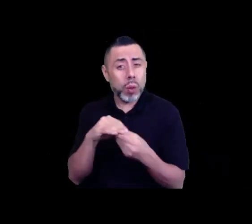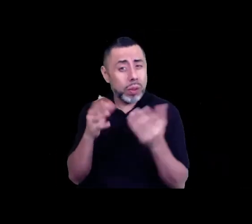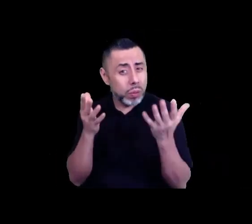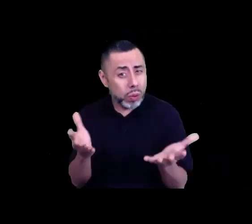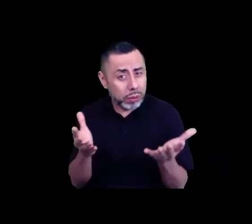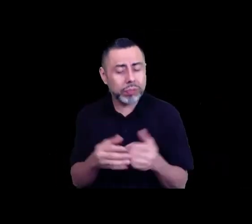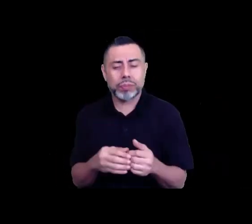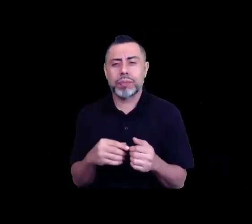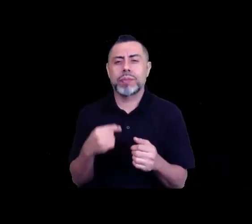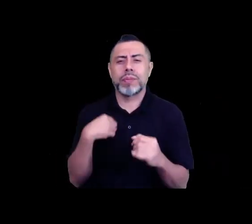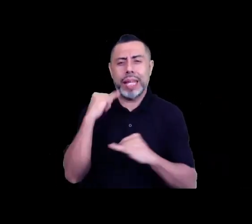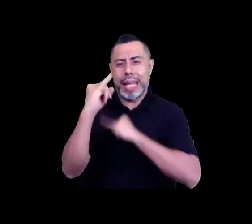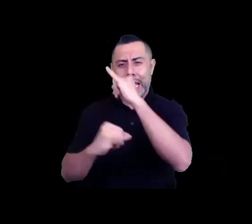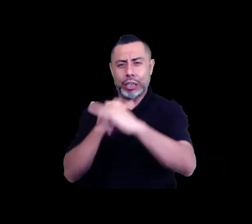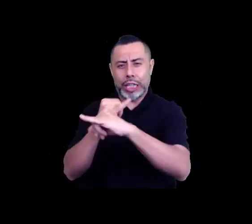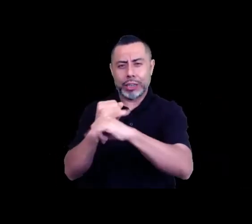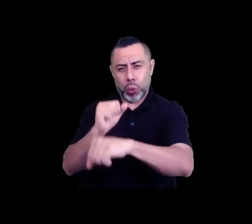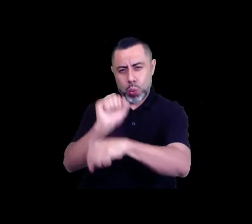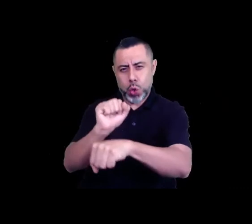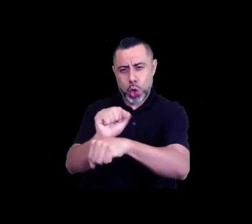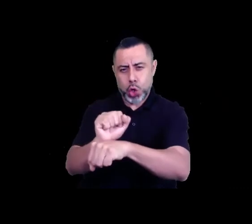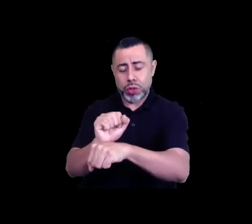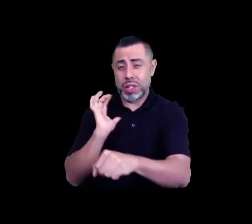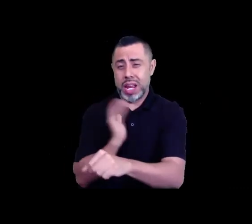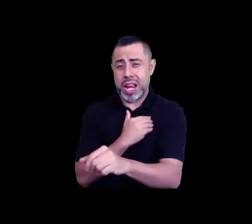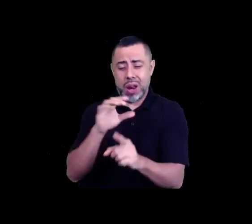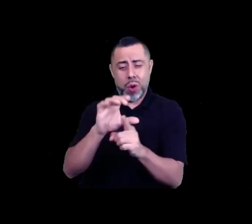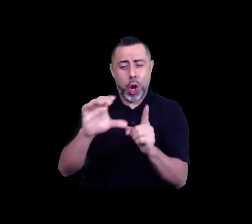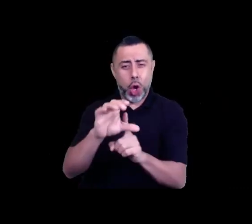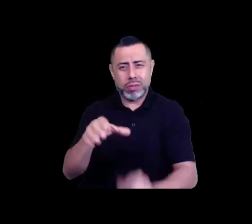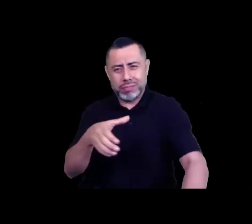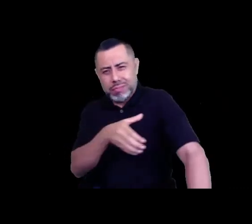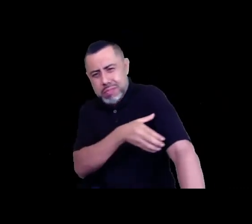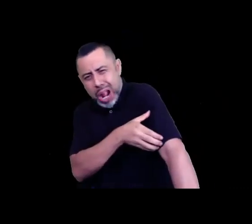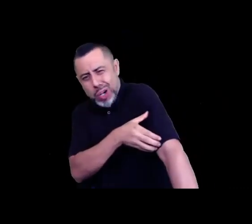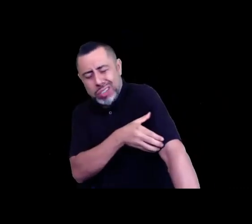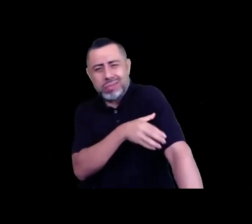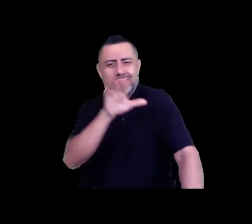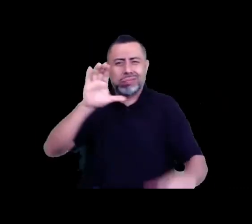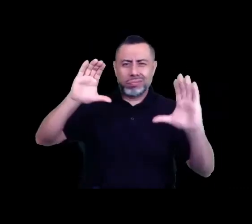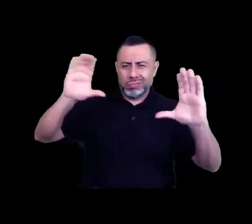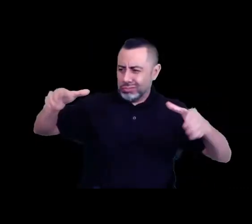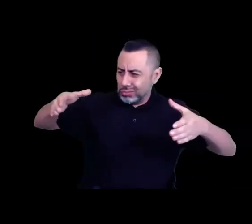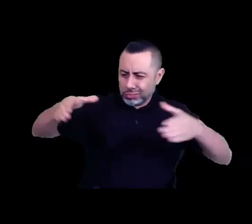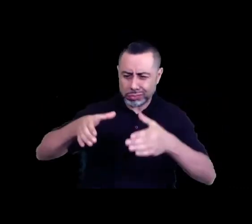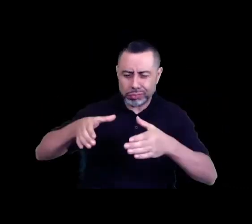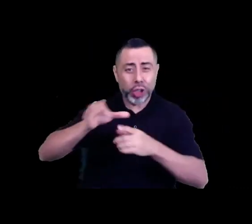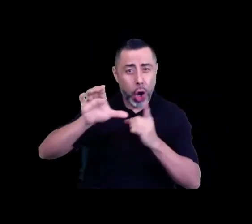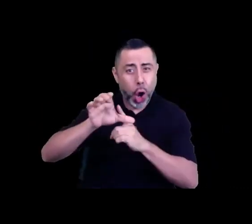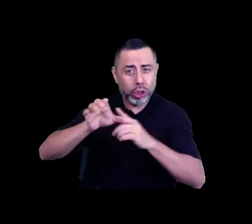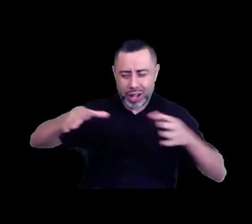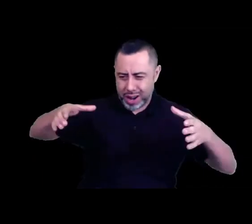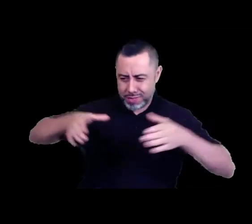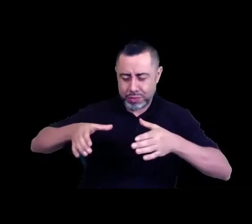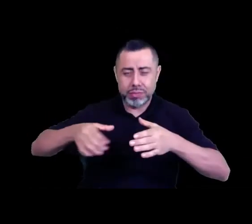the international level and the power of our culture, the power of our collective culture, not just from